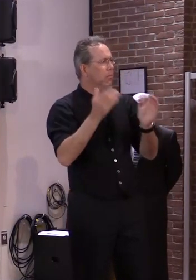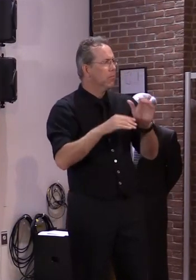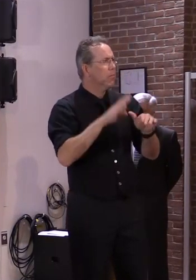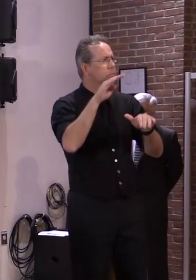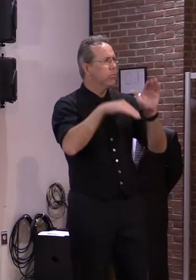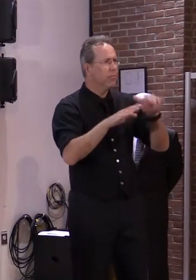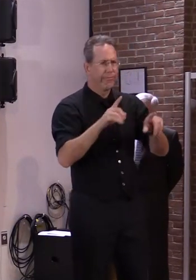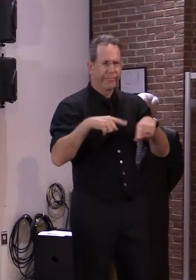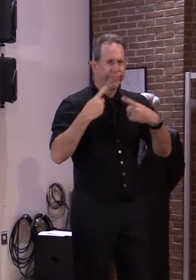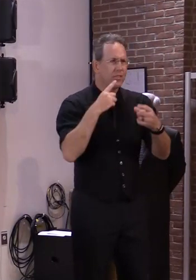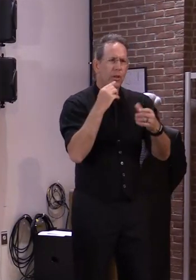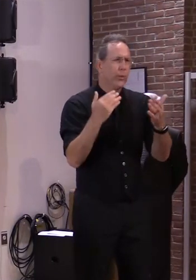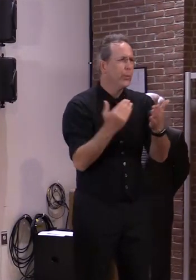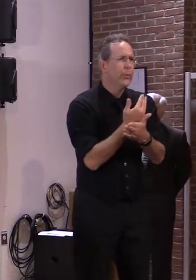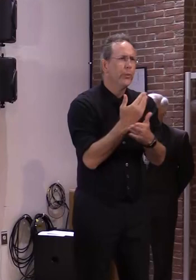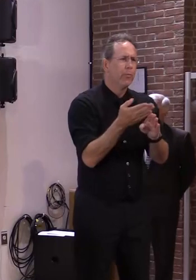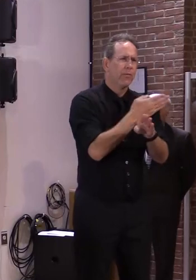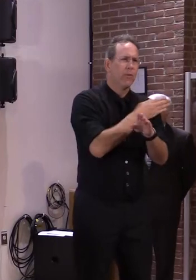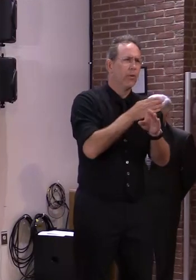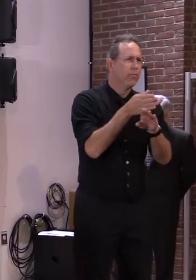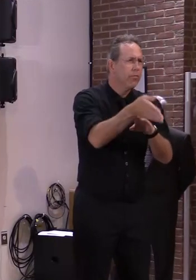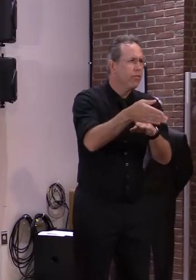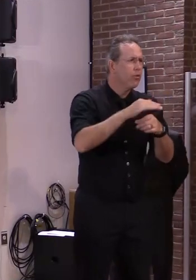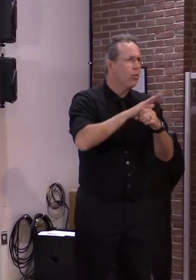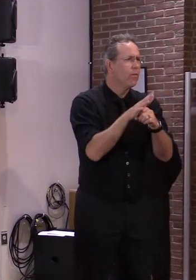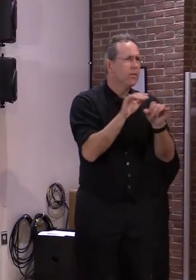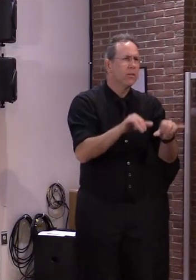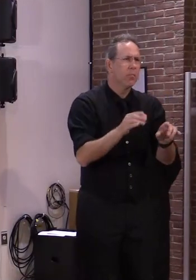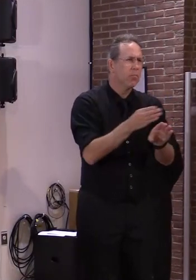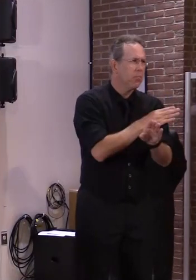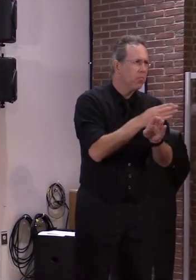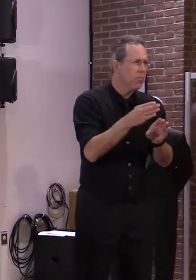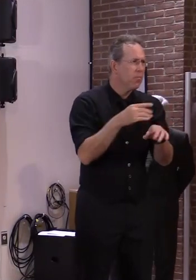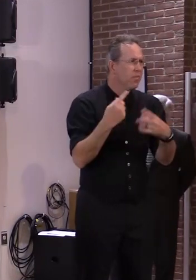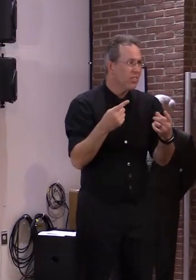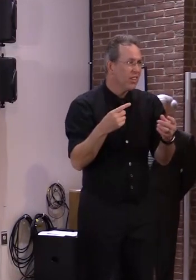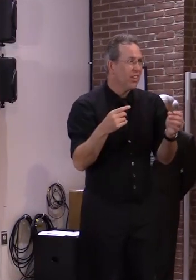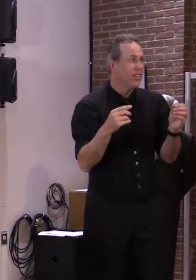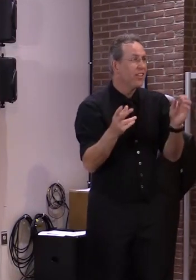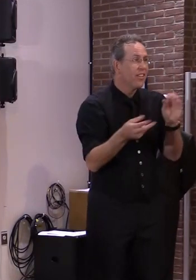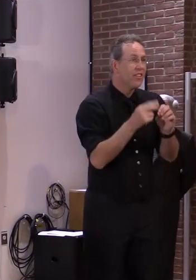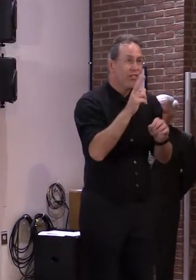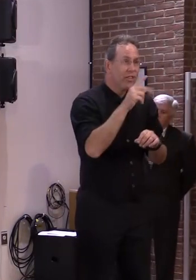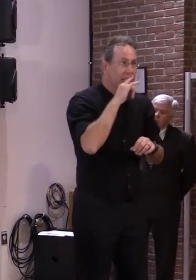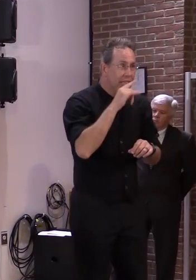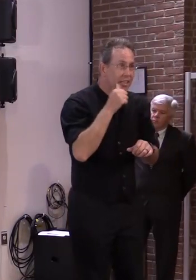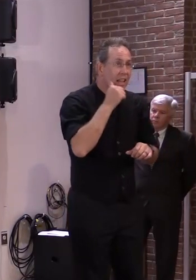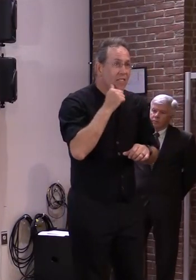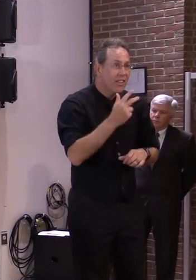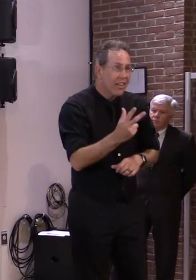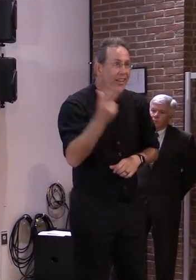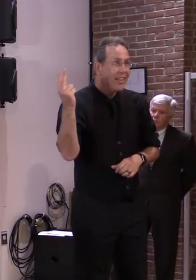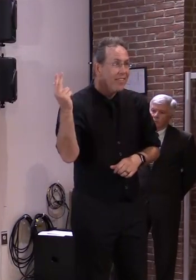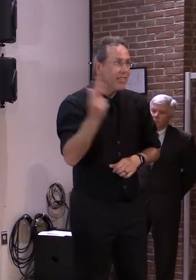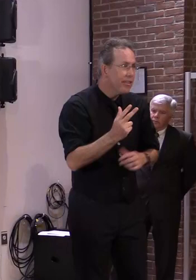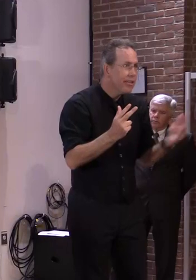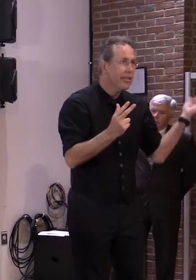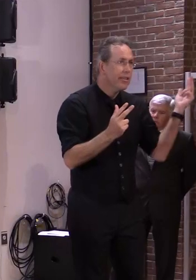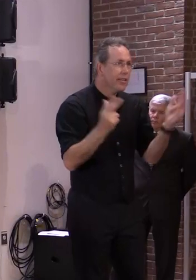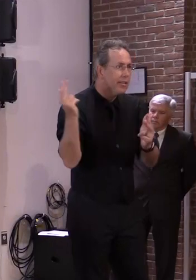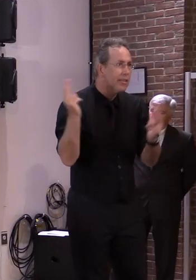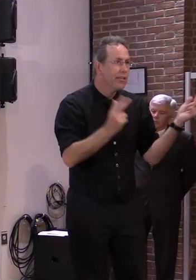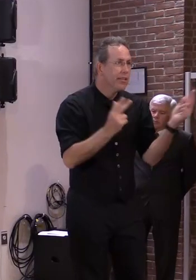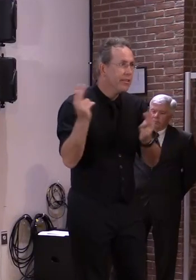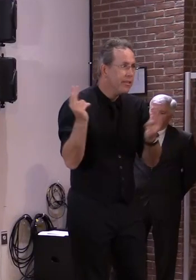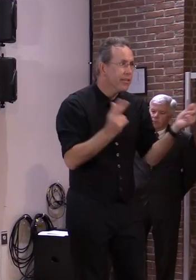you think about that, that's another 1,000 a day. That's 4,000 since the beginning. So again,